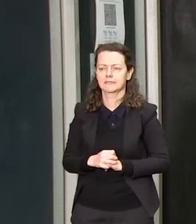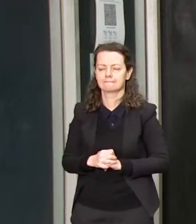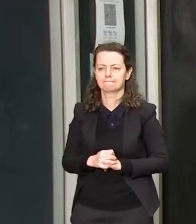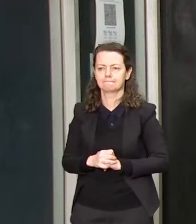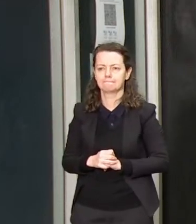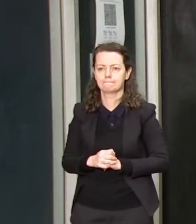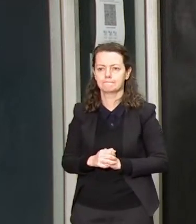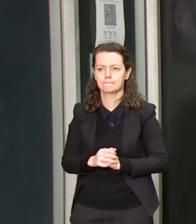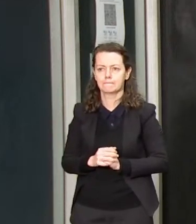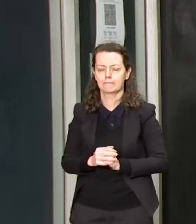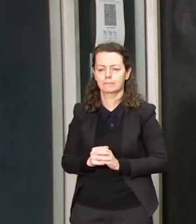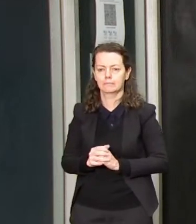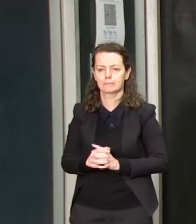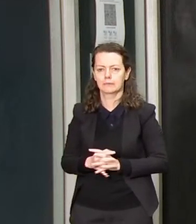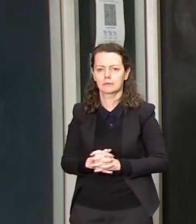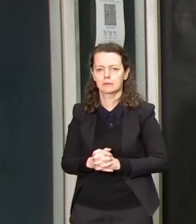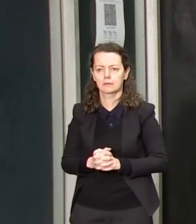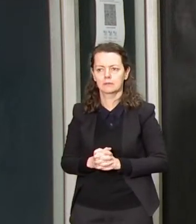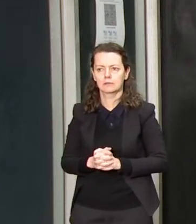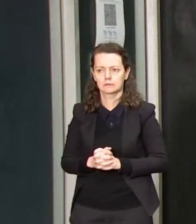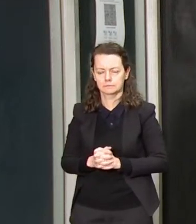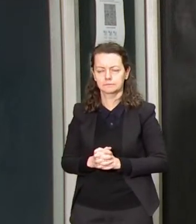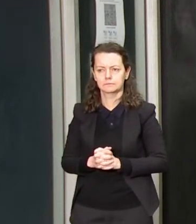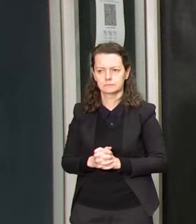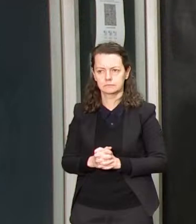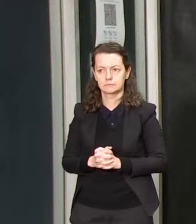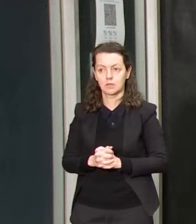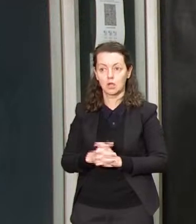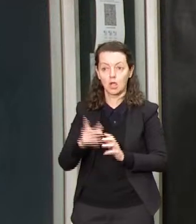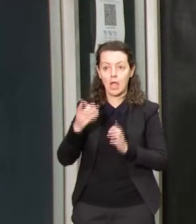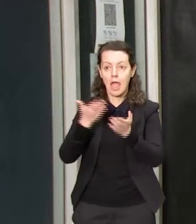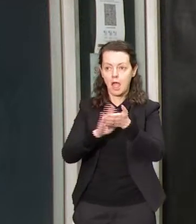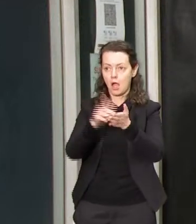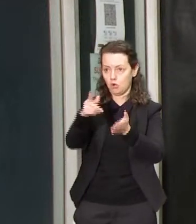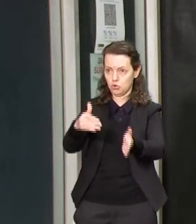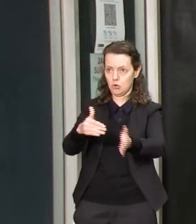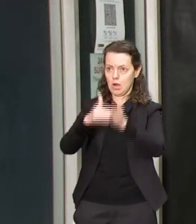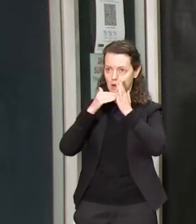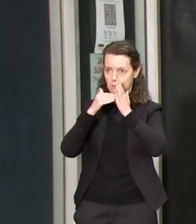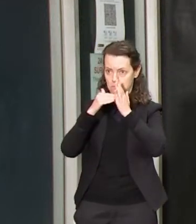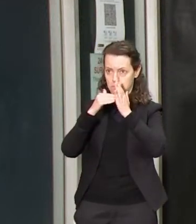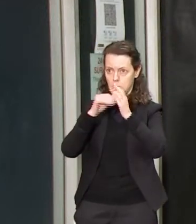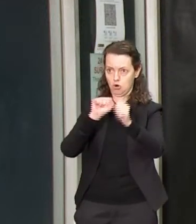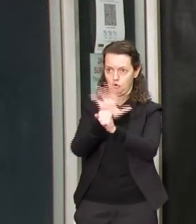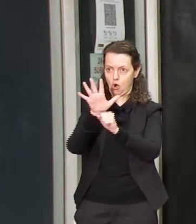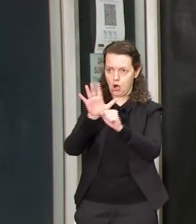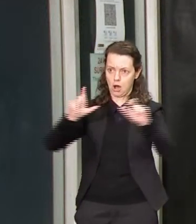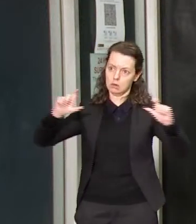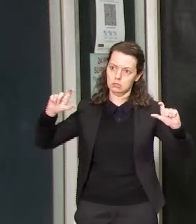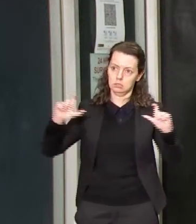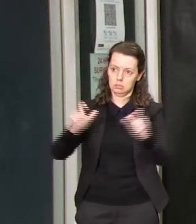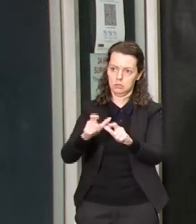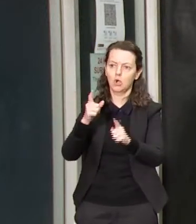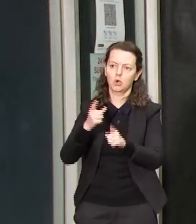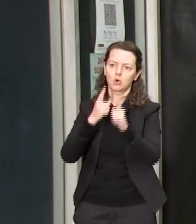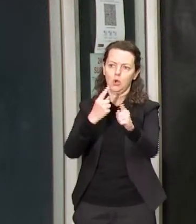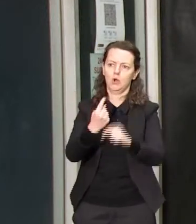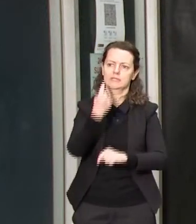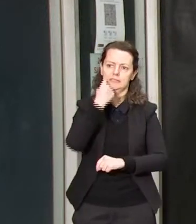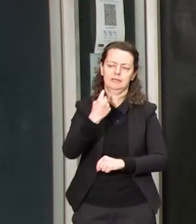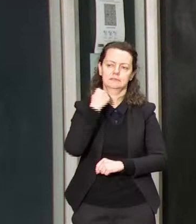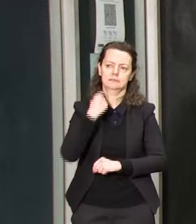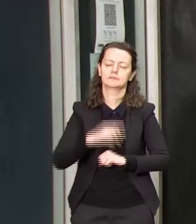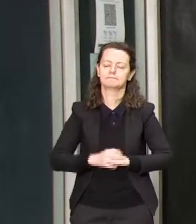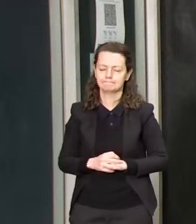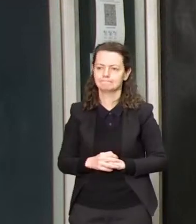And it really is those high testing numbers that will not only identify anyone who's